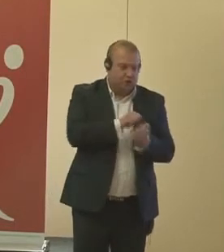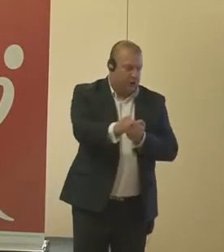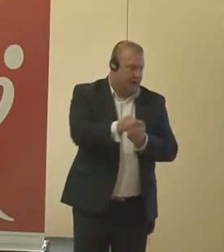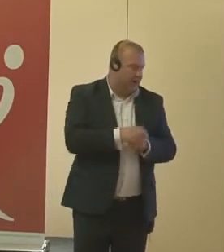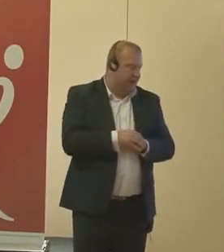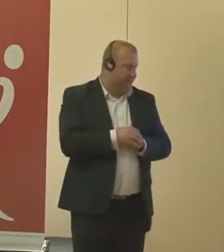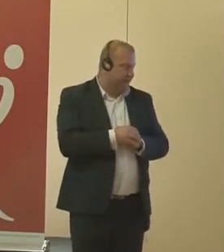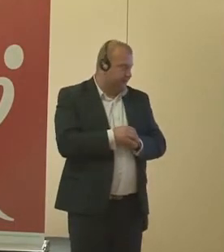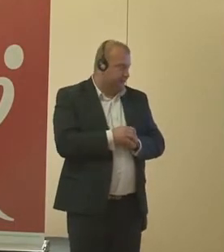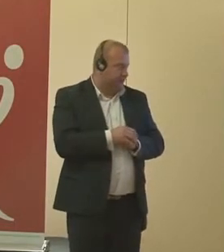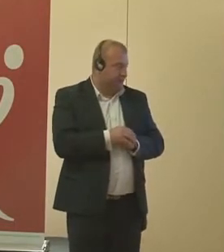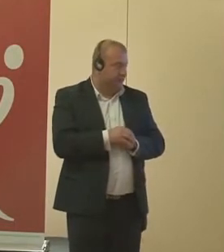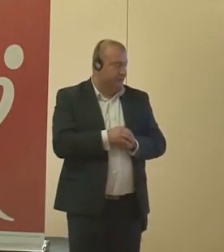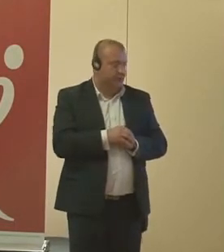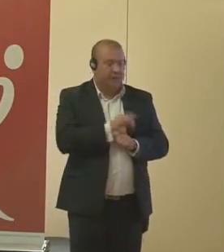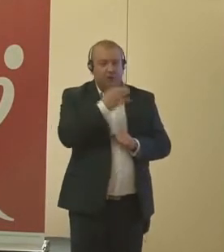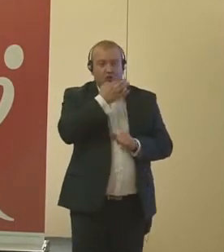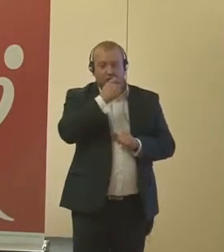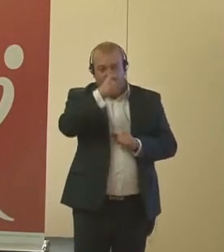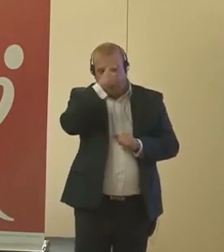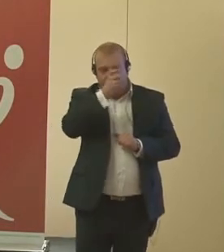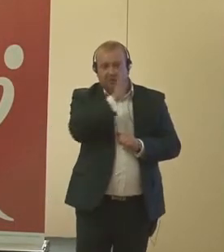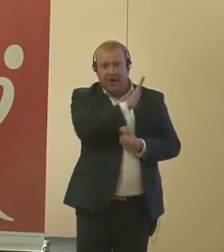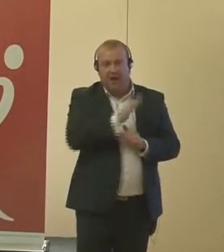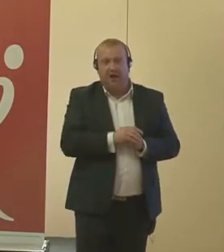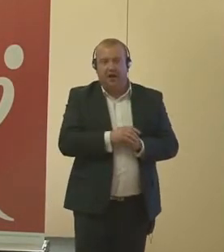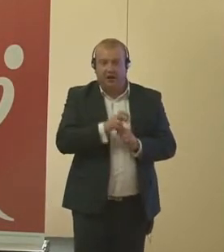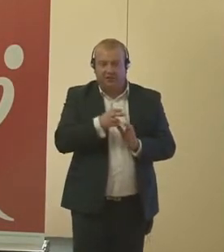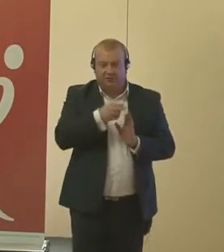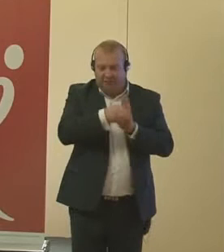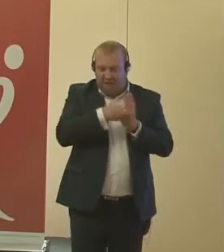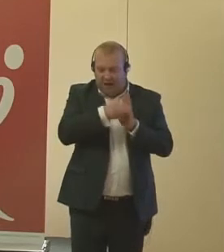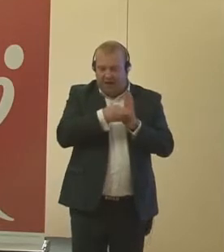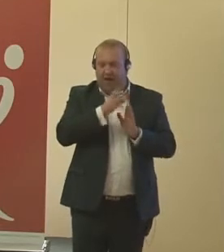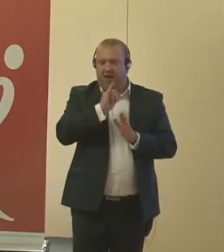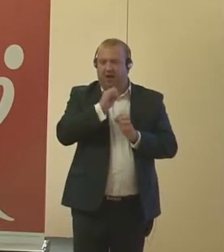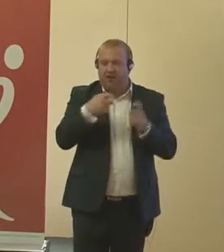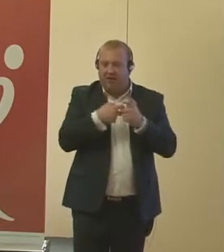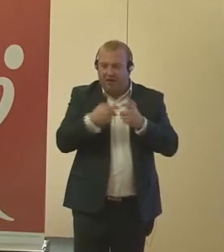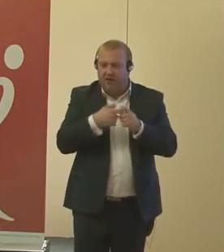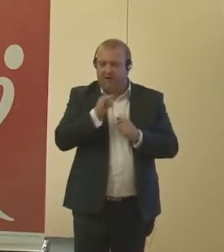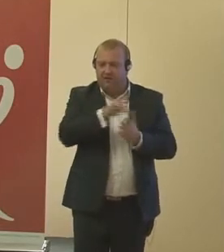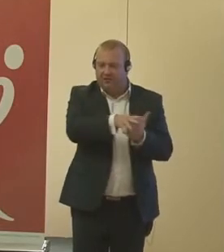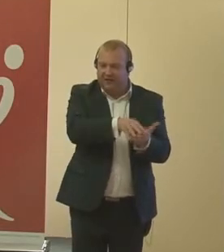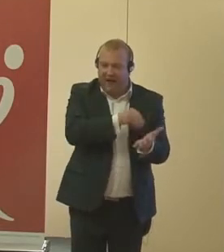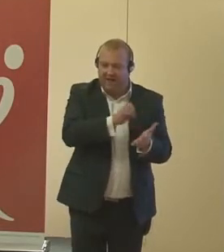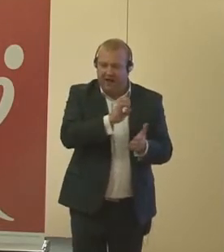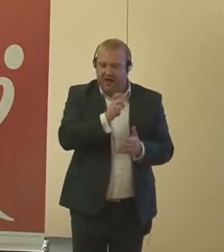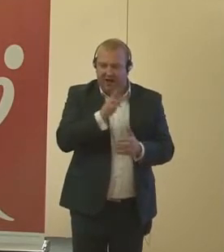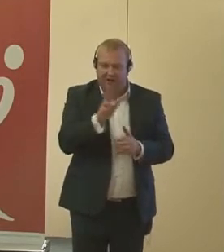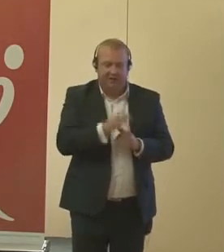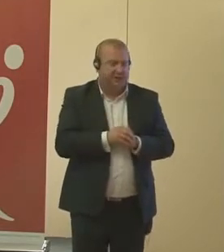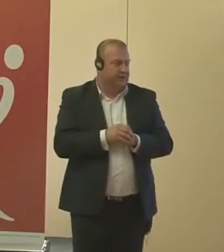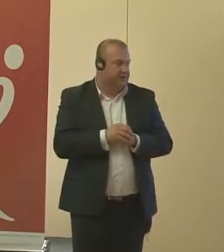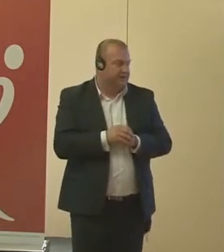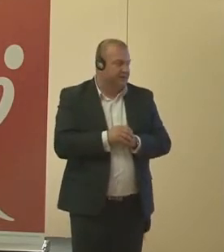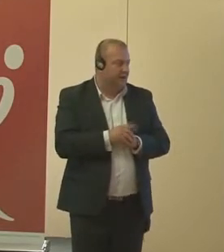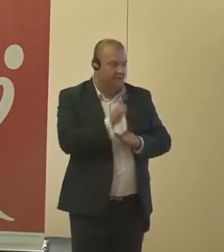the left-hand side there are two photographs, one of a young man that I will be showing in the video in a moment. On the right-hand